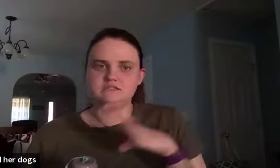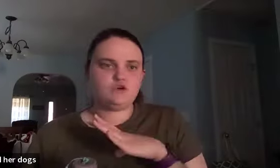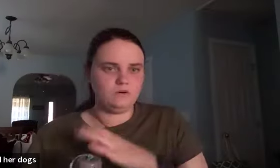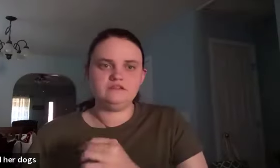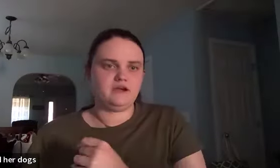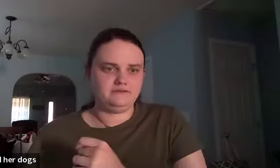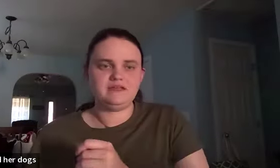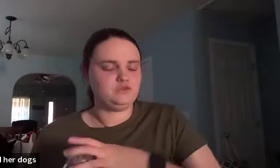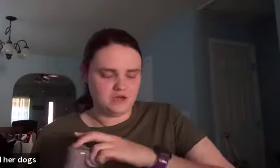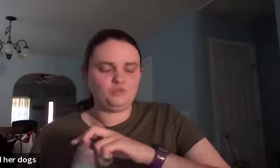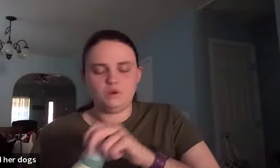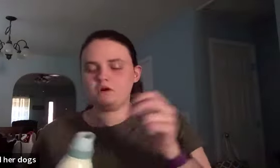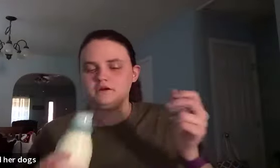That's totally fine. That will work.